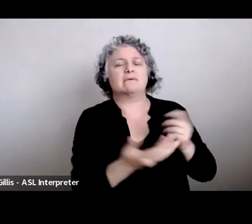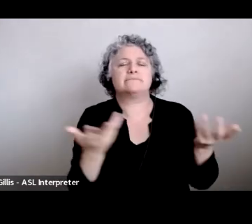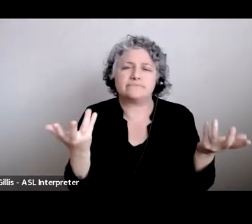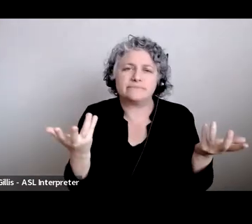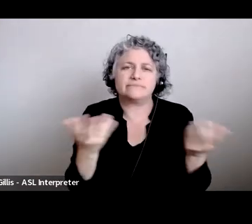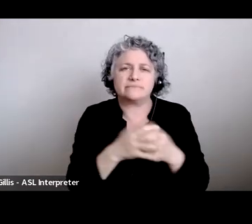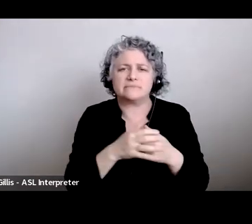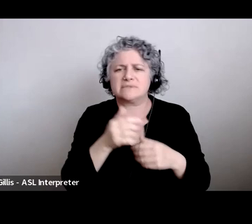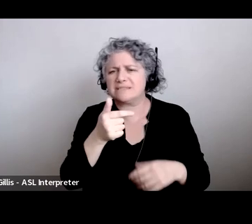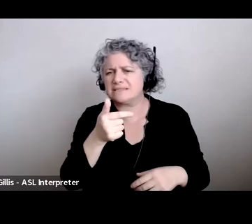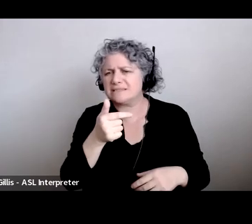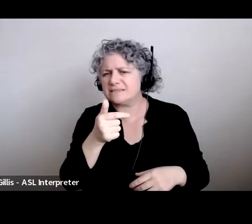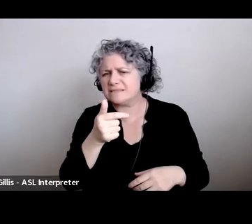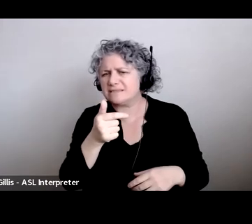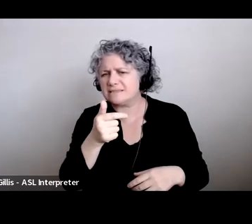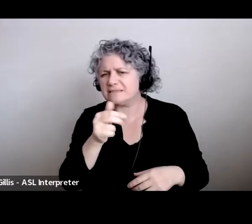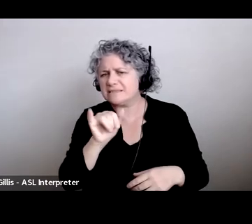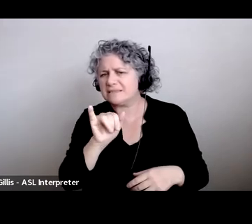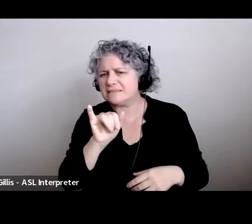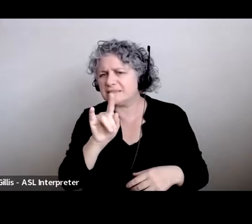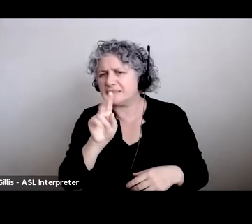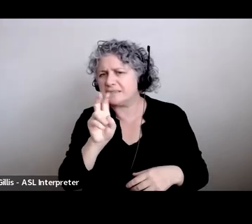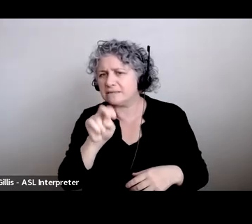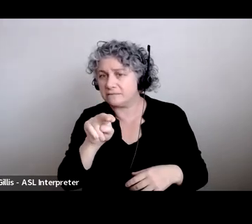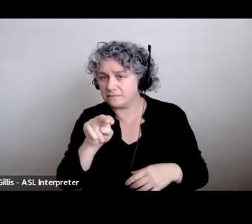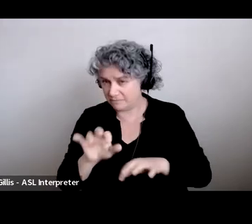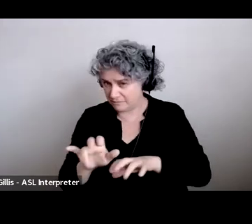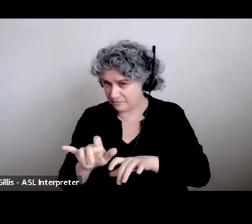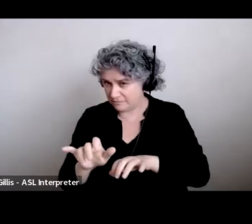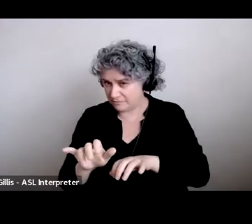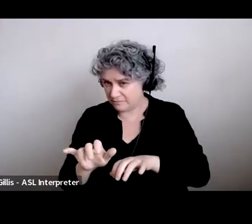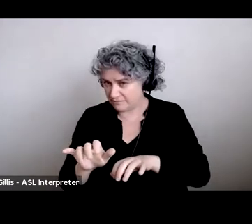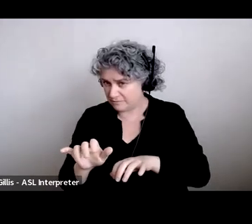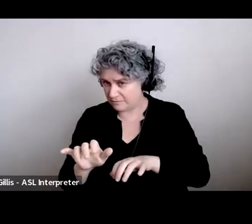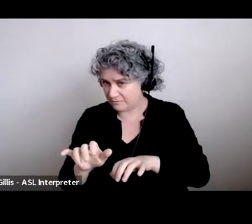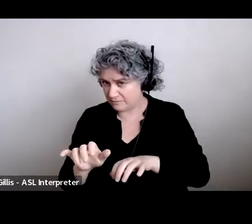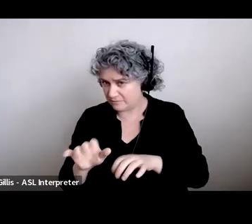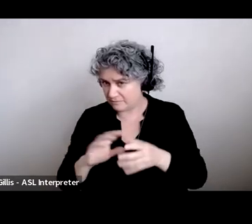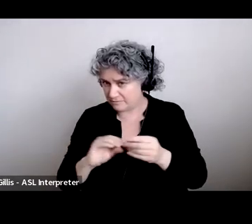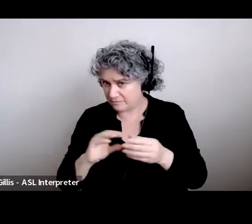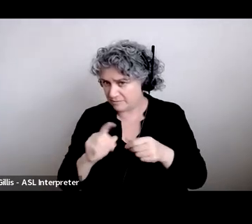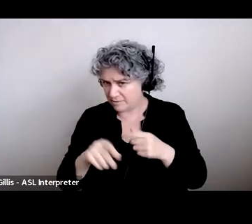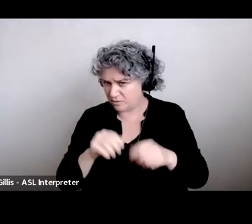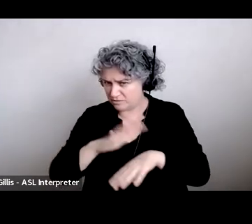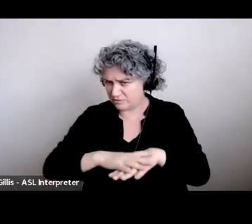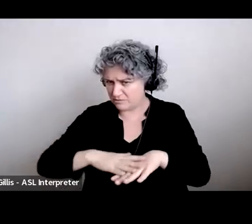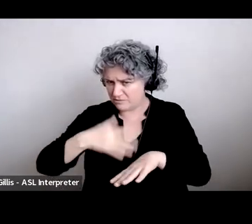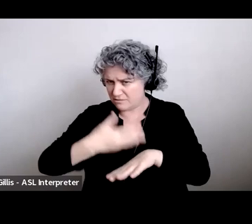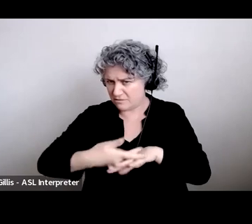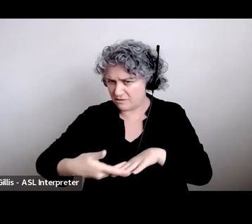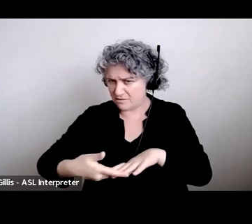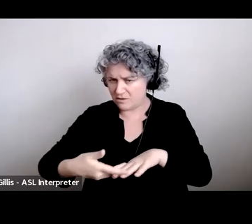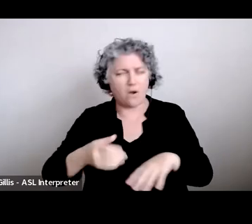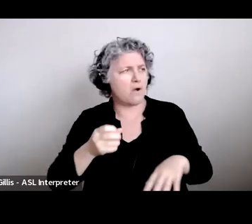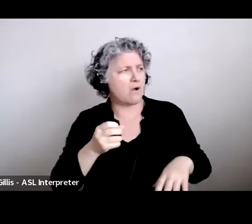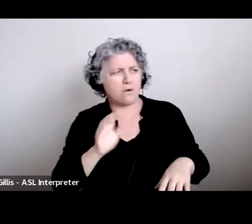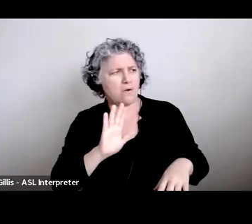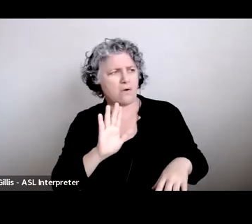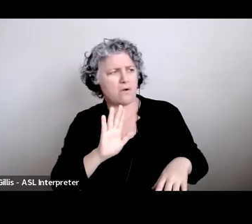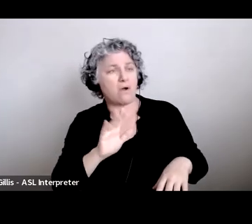Gideon, sorry, you had something that you were adding in the about Scotland that I thought was interesting.